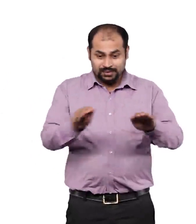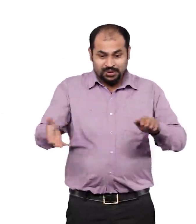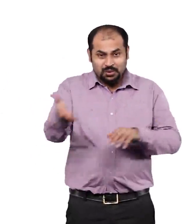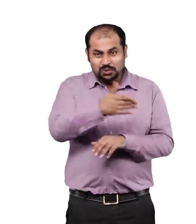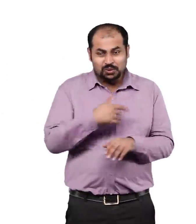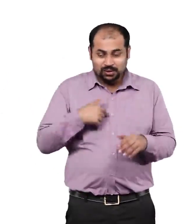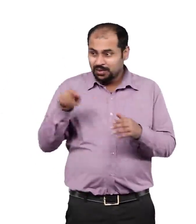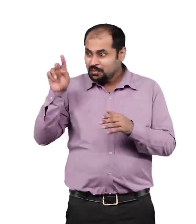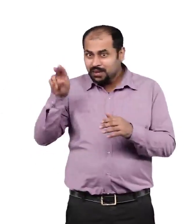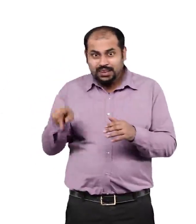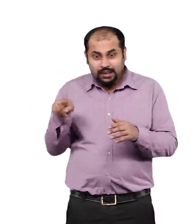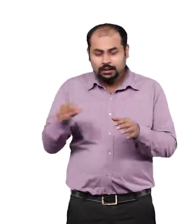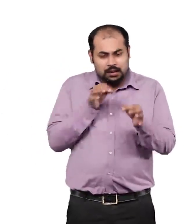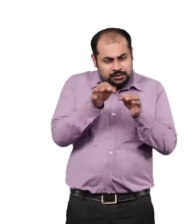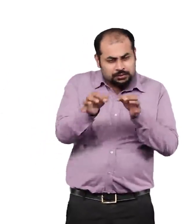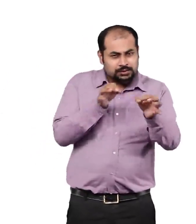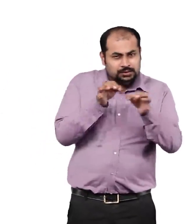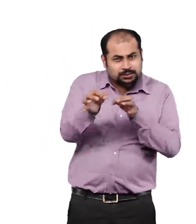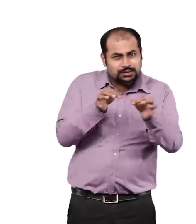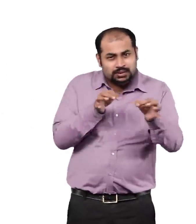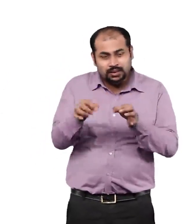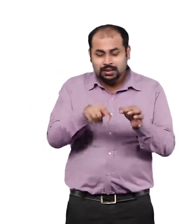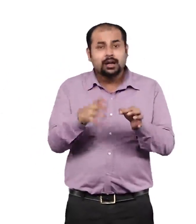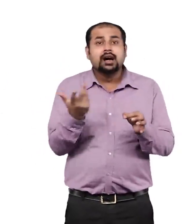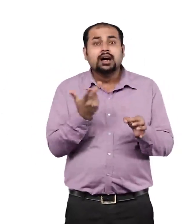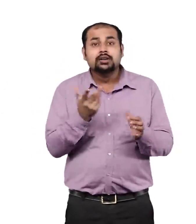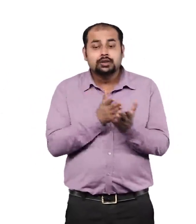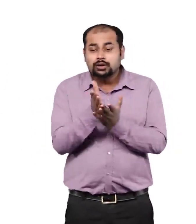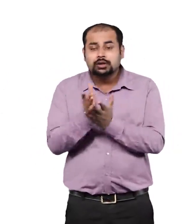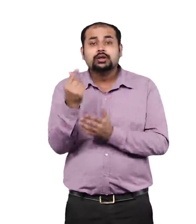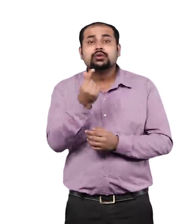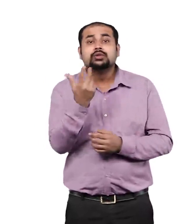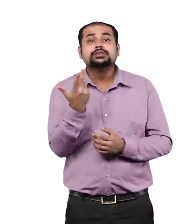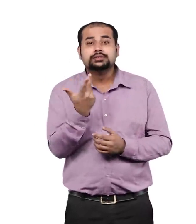Demonstrate the correct use of units like fingers, hands, pans, and matchsticks.